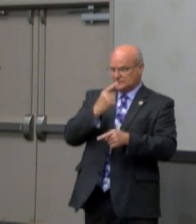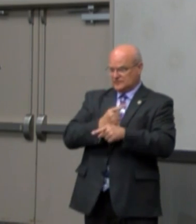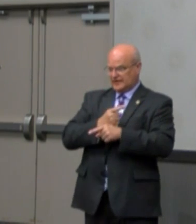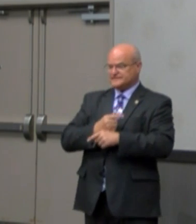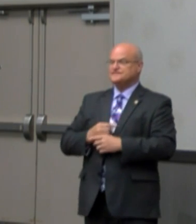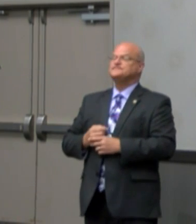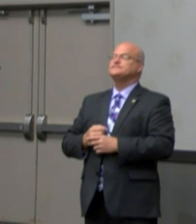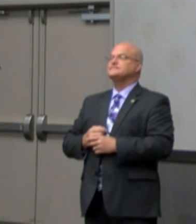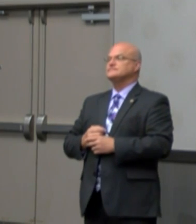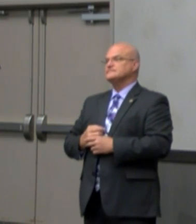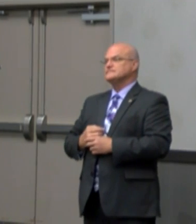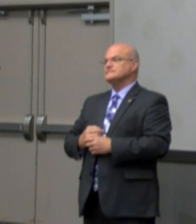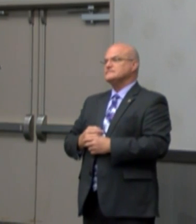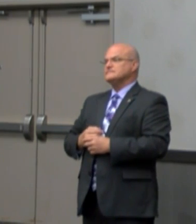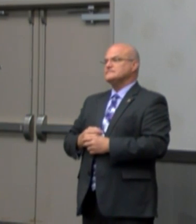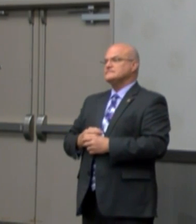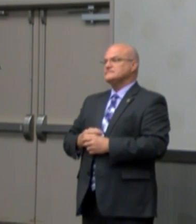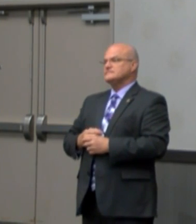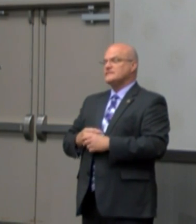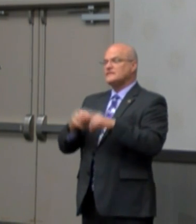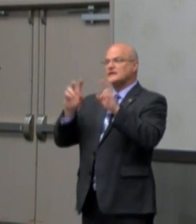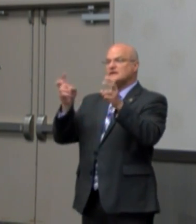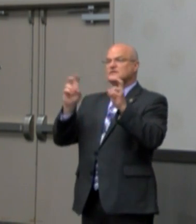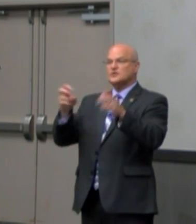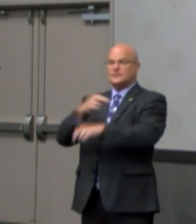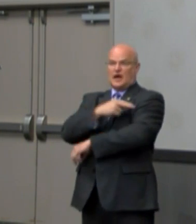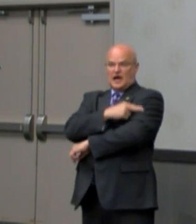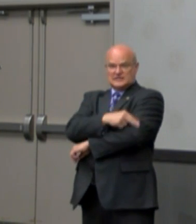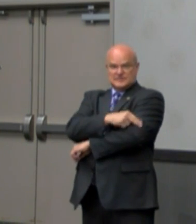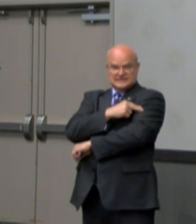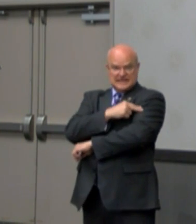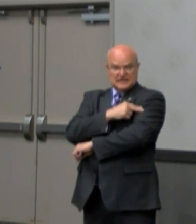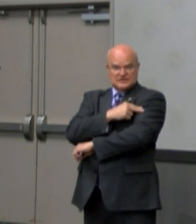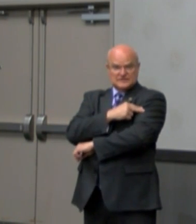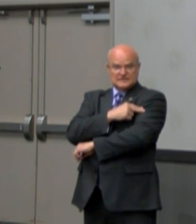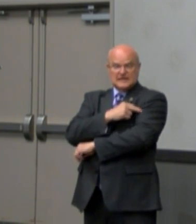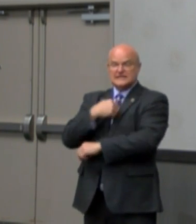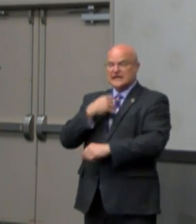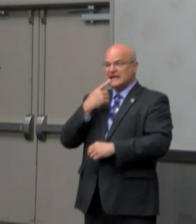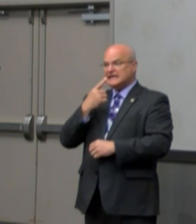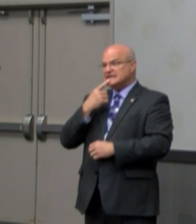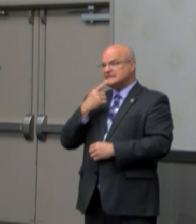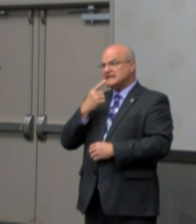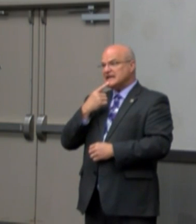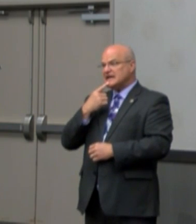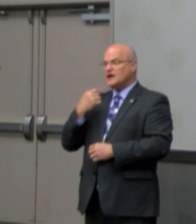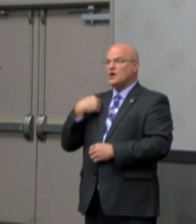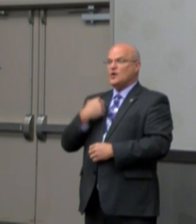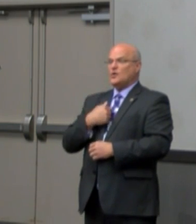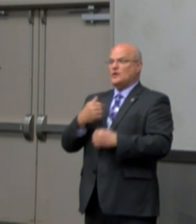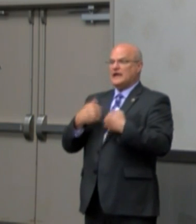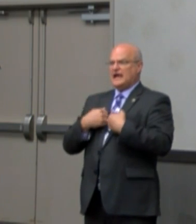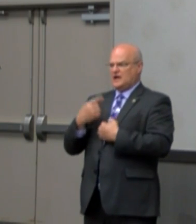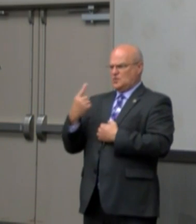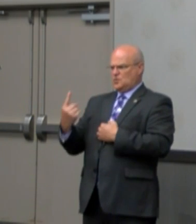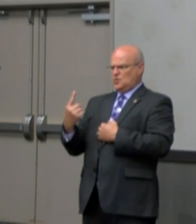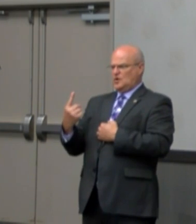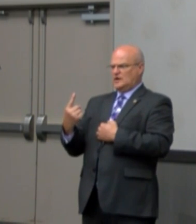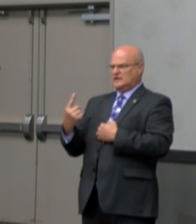right direction. In terms of the hospitalizations, as I mentioned, we had, I believe,